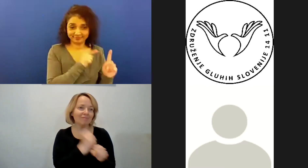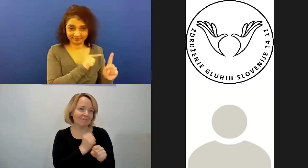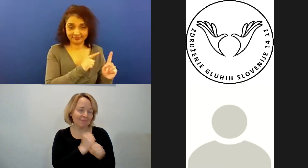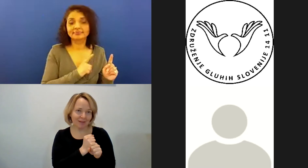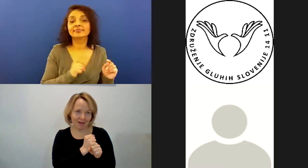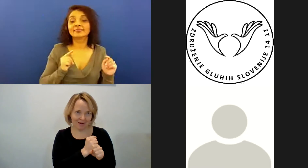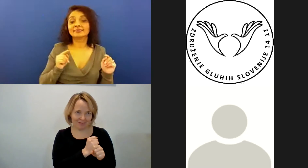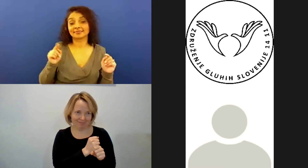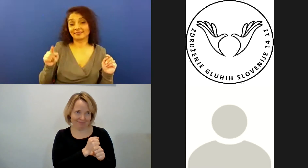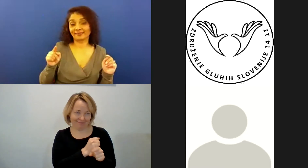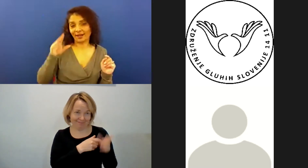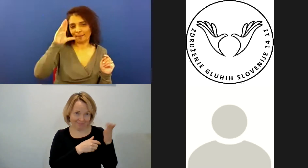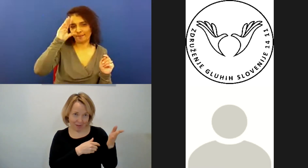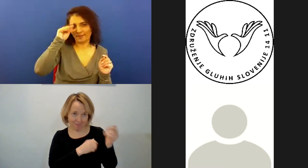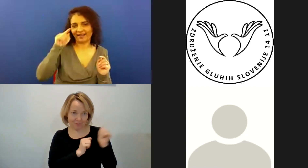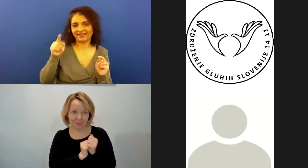to live and work there for summer.